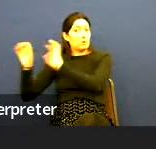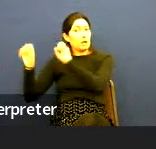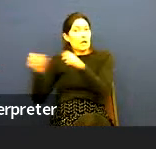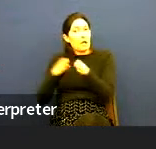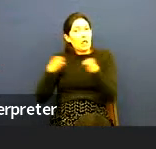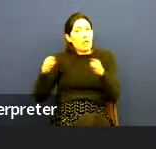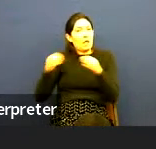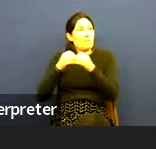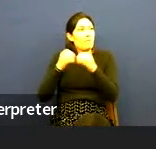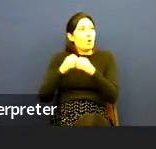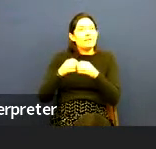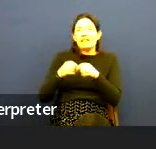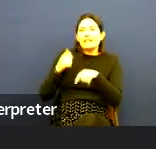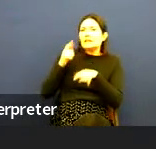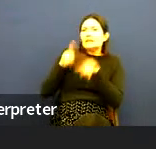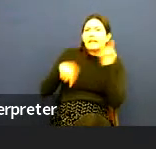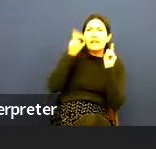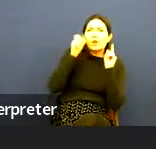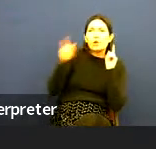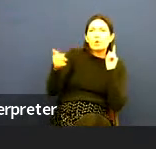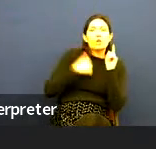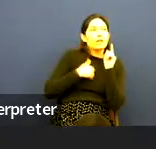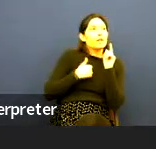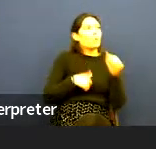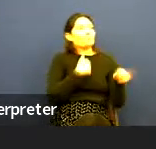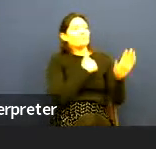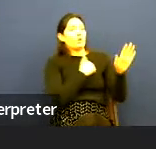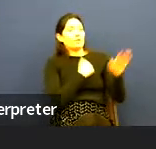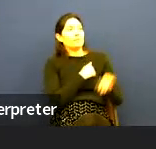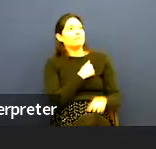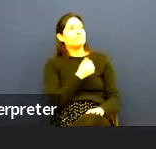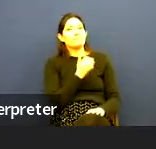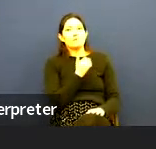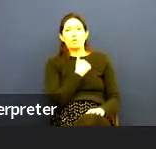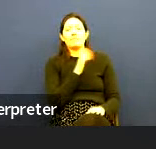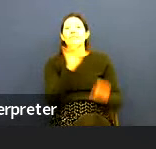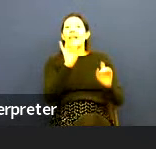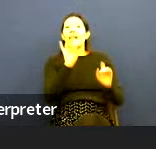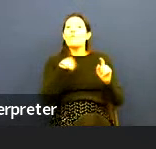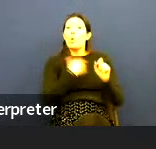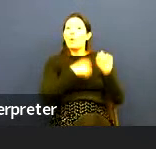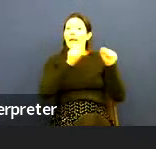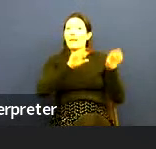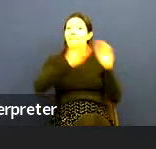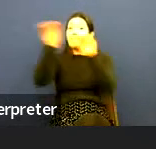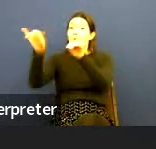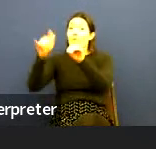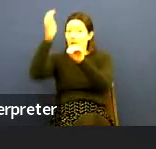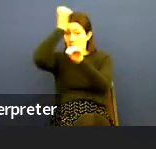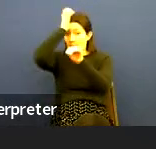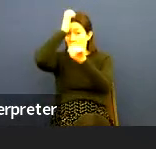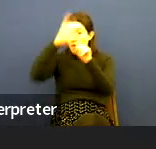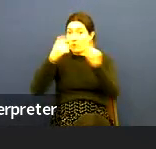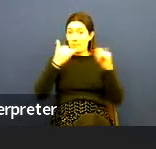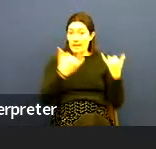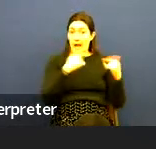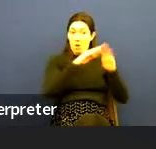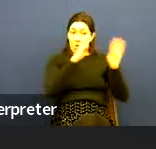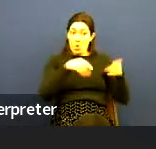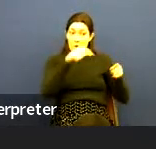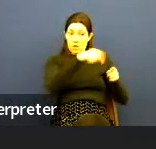I'm sorry, we can't hear. I'm sorry. If we can move the dumpster from its present